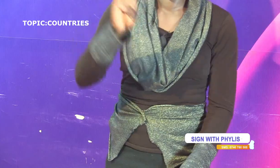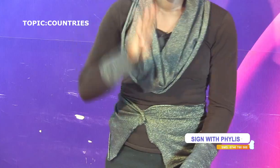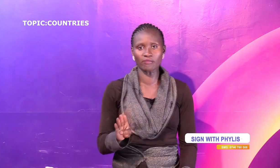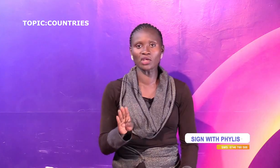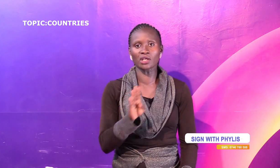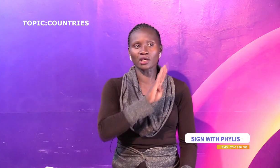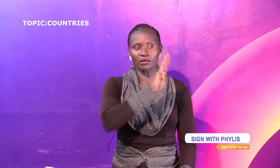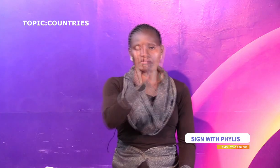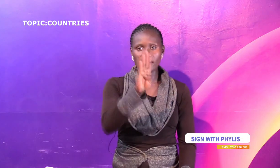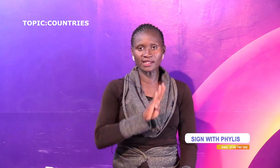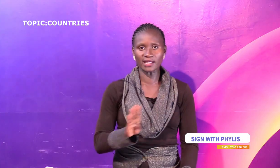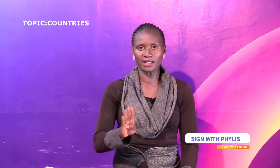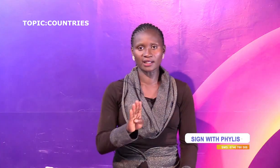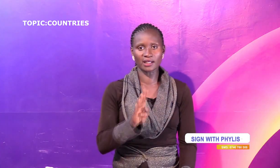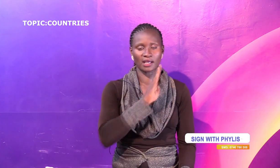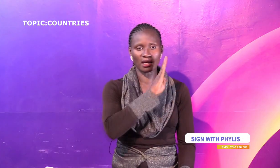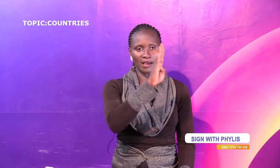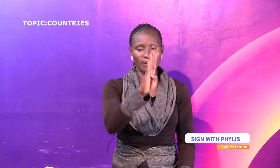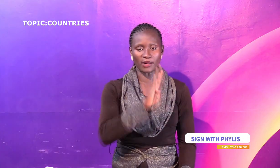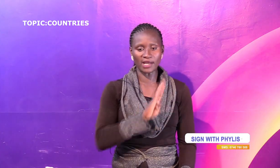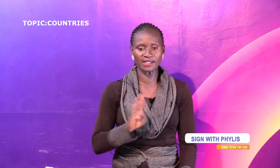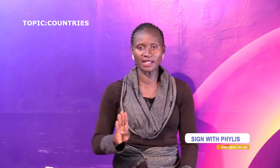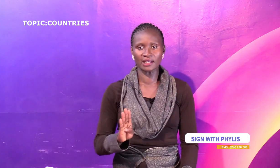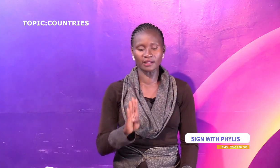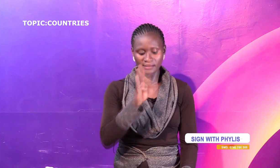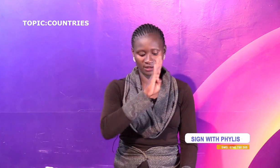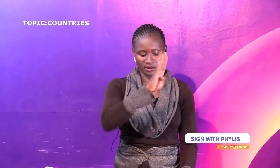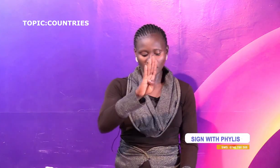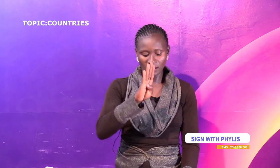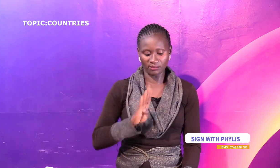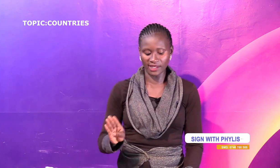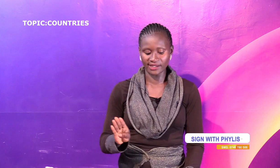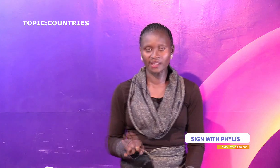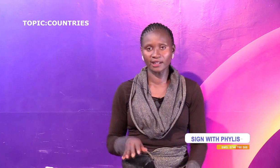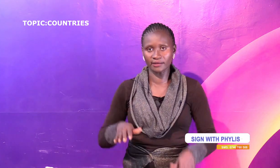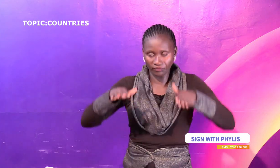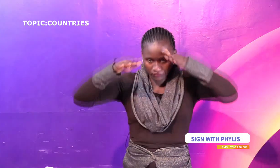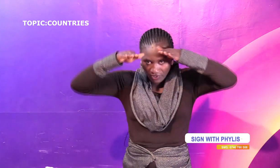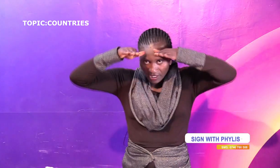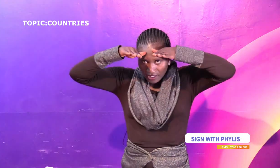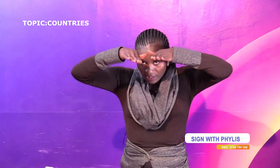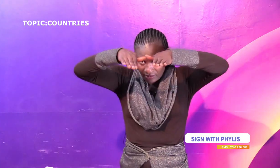B. Brazil, Brazil, Brazil. Netherlands,